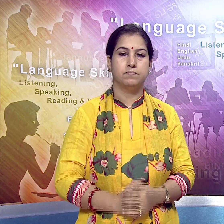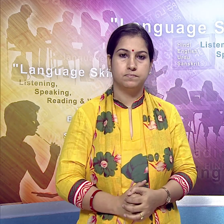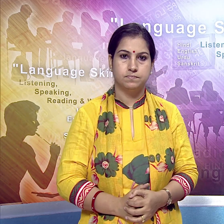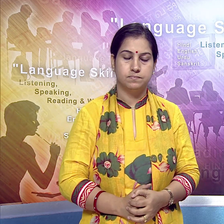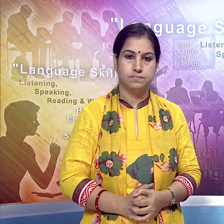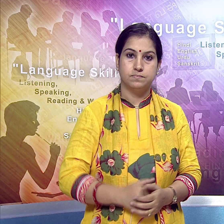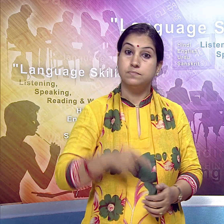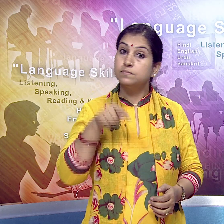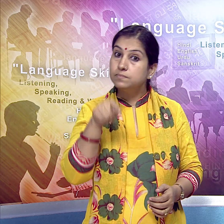So,